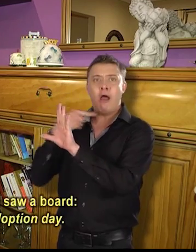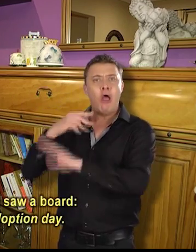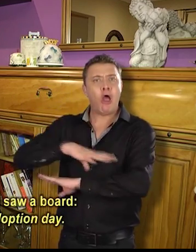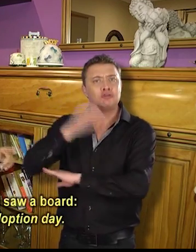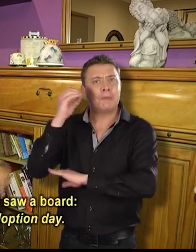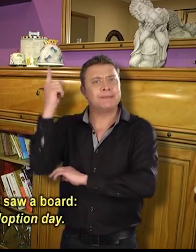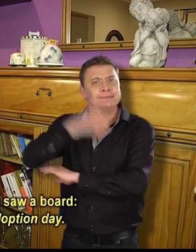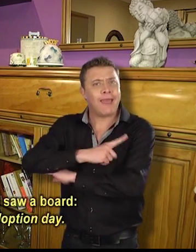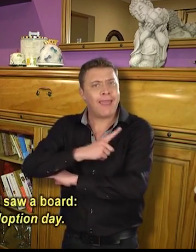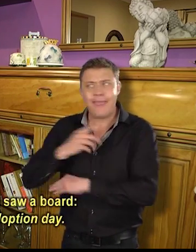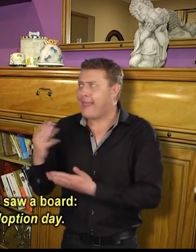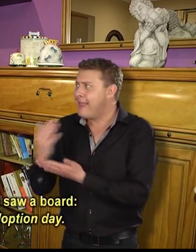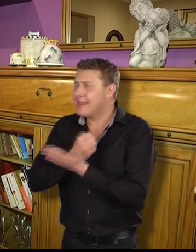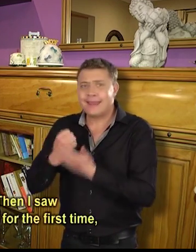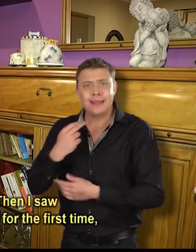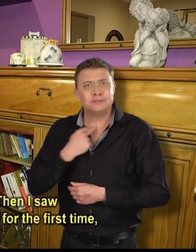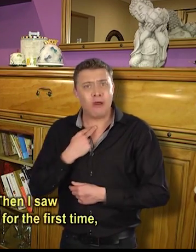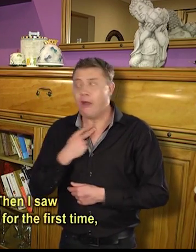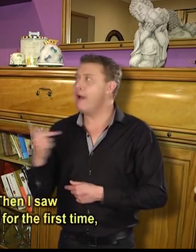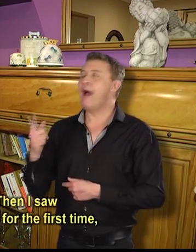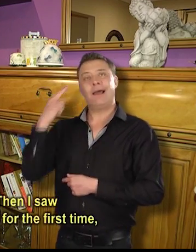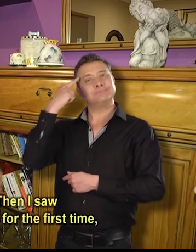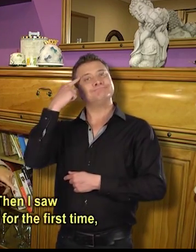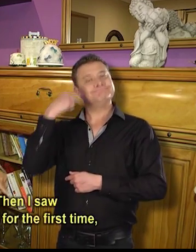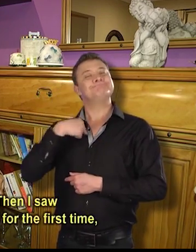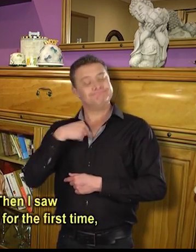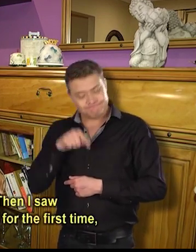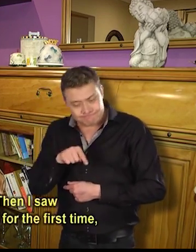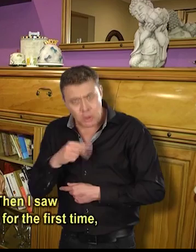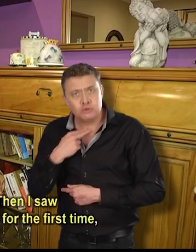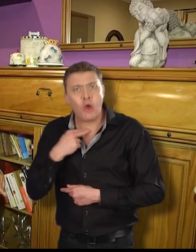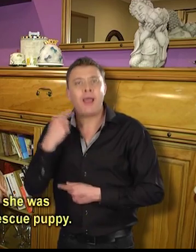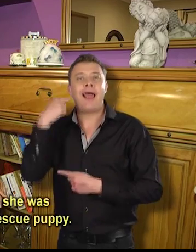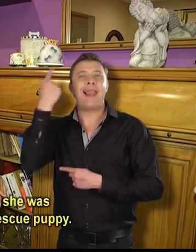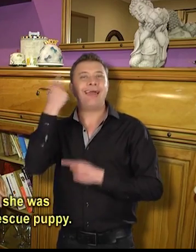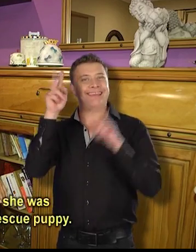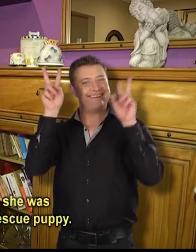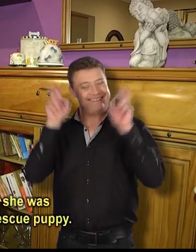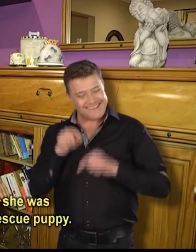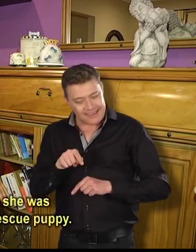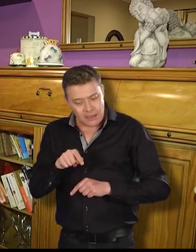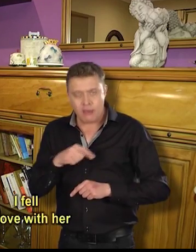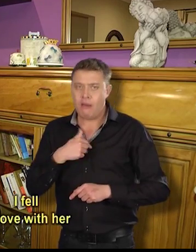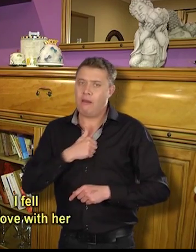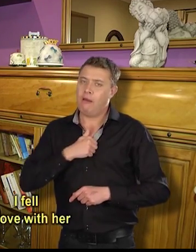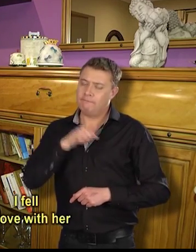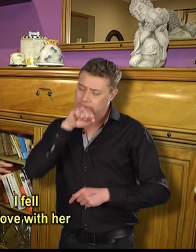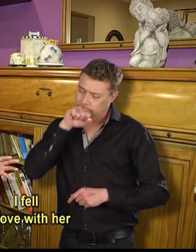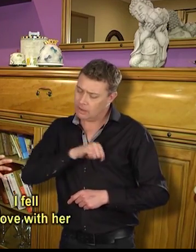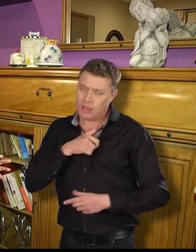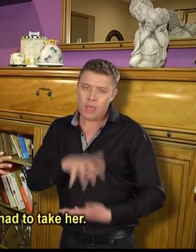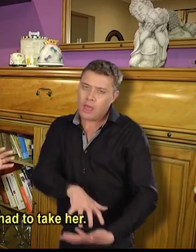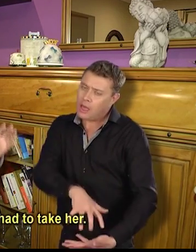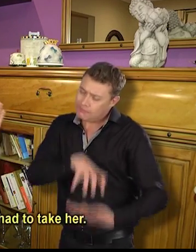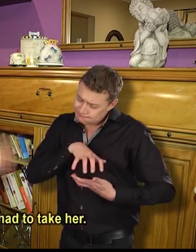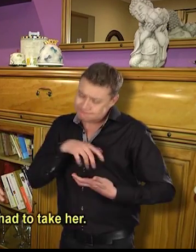road and I just saw Adoption Day. And then I saw London for the first time to the rescue puppy. And I just fell in love